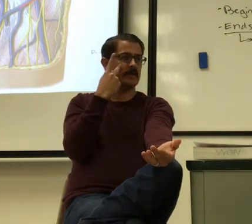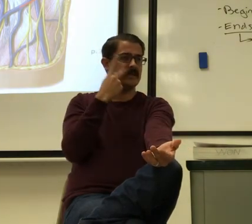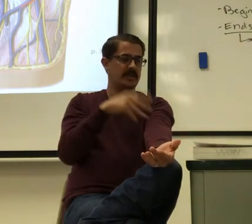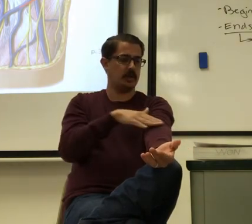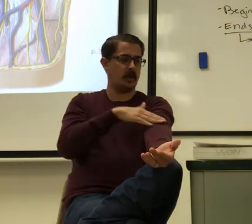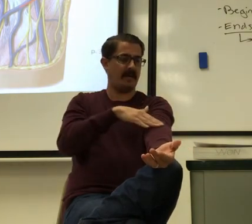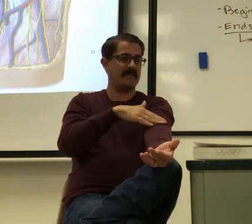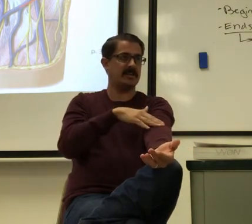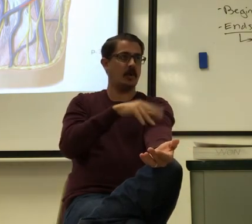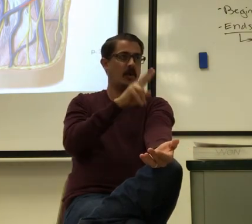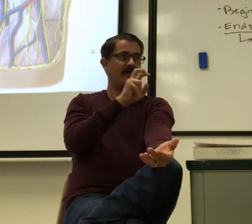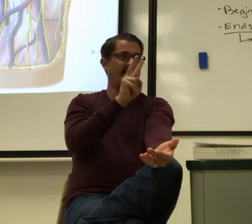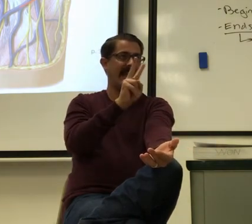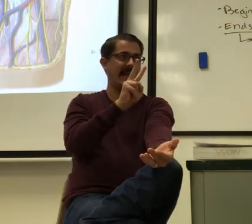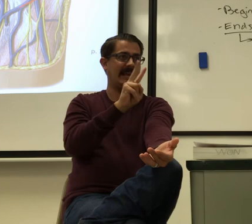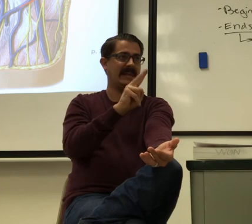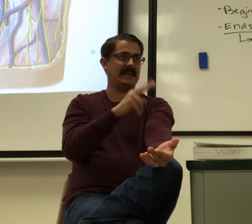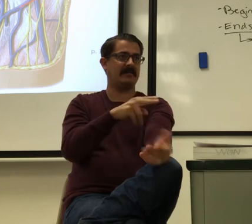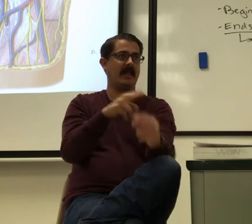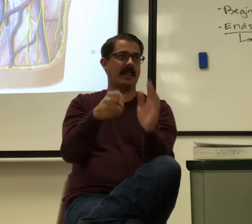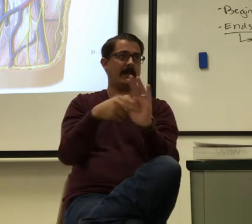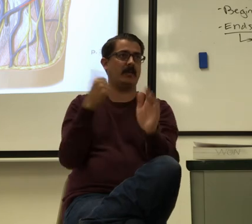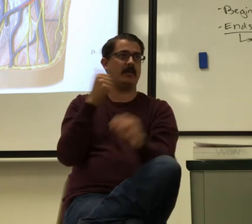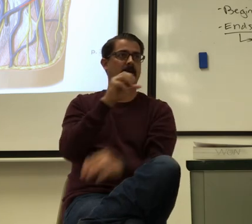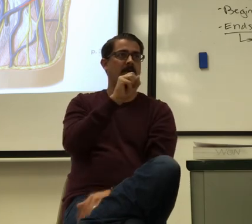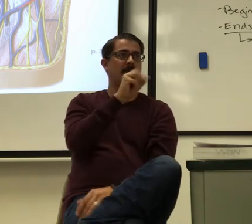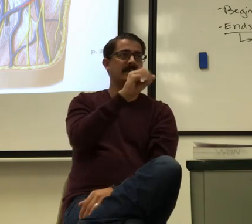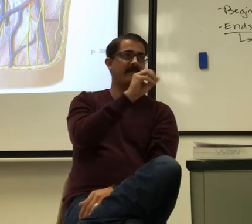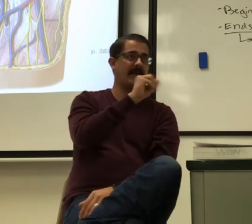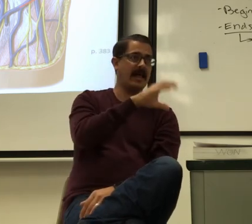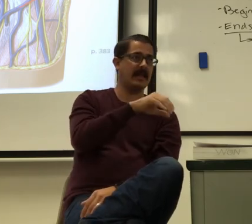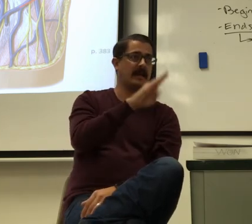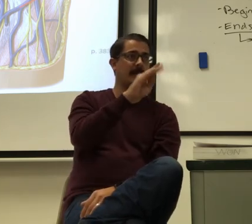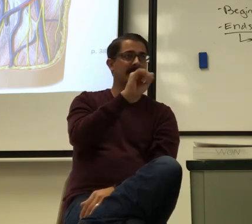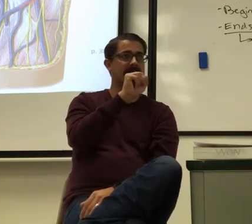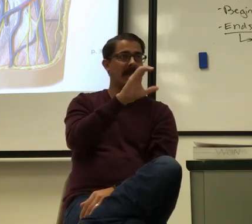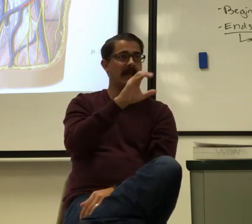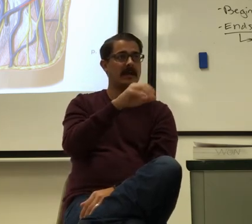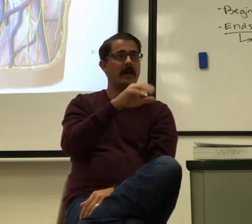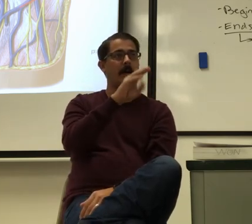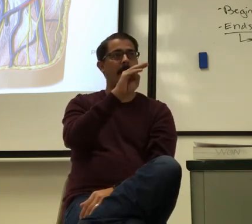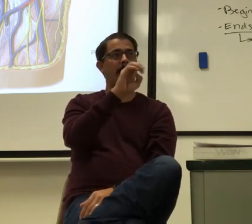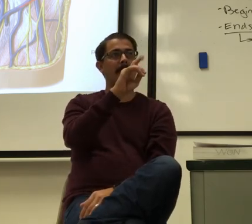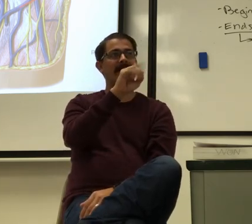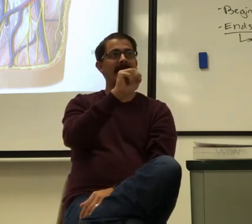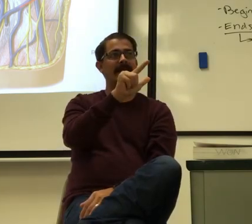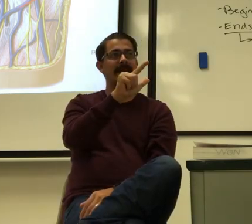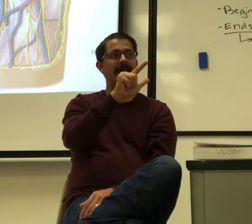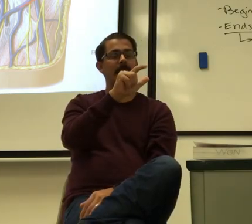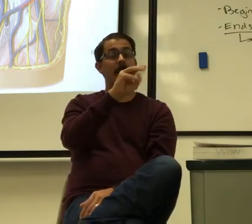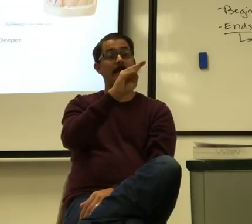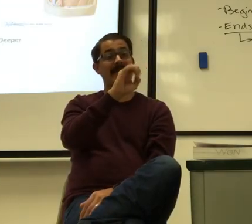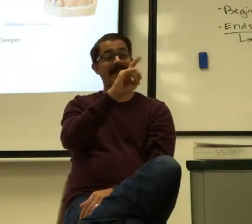superficial veins labeled here. Cephalic, basilic, median, cubital.